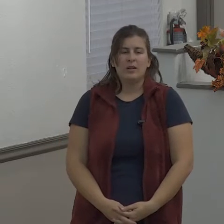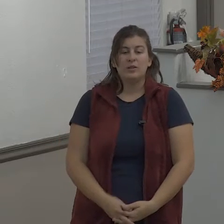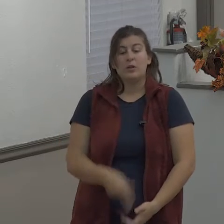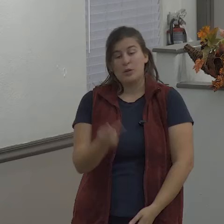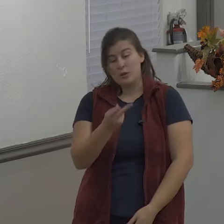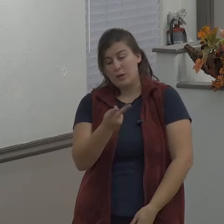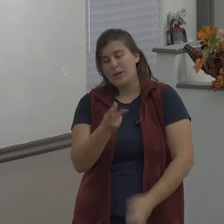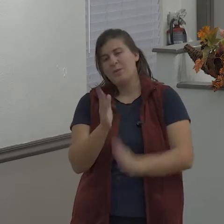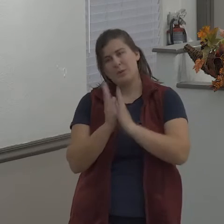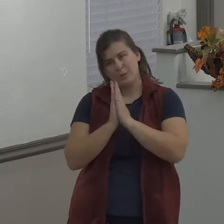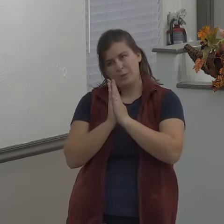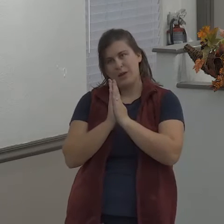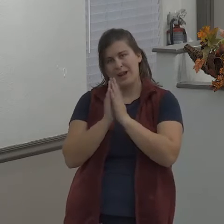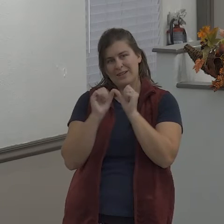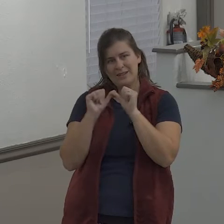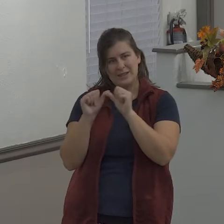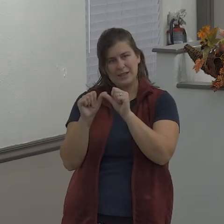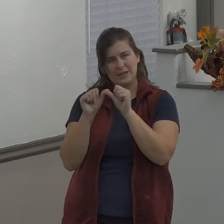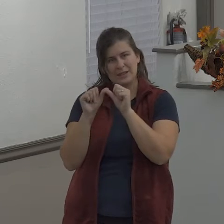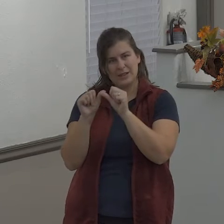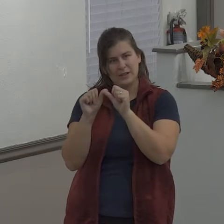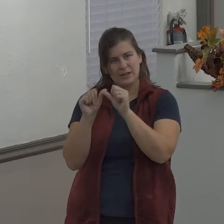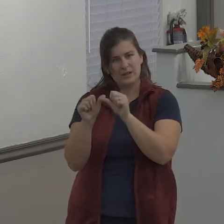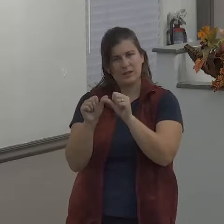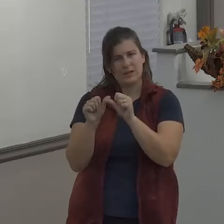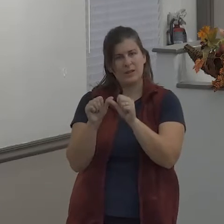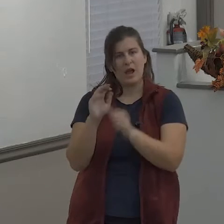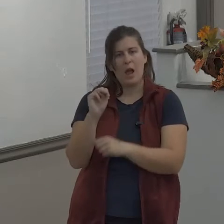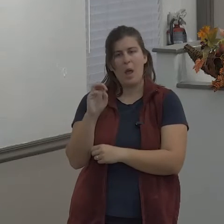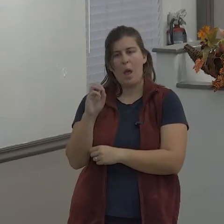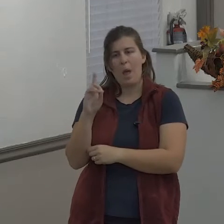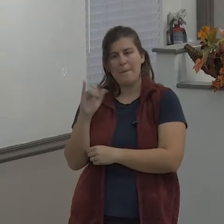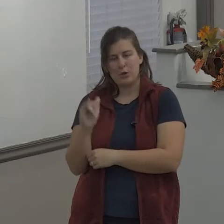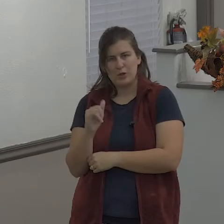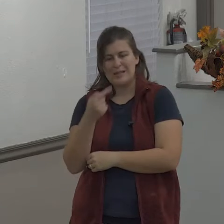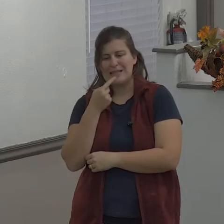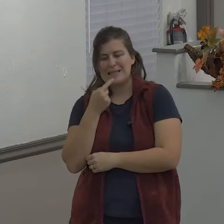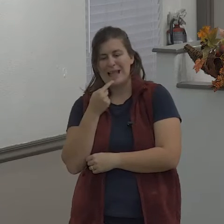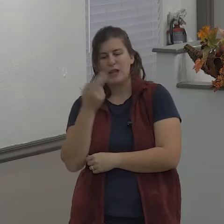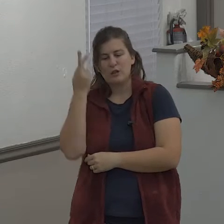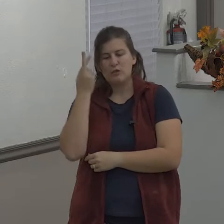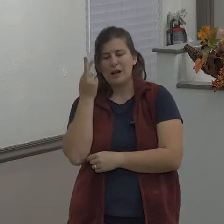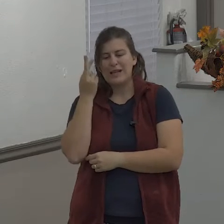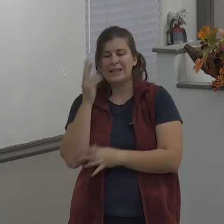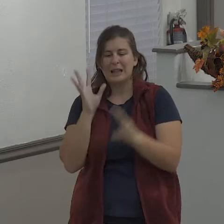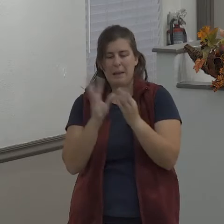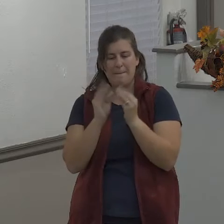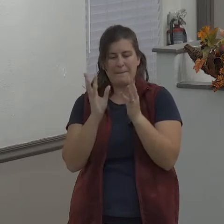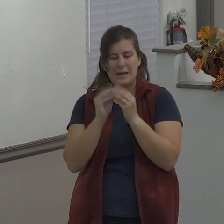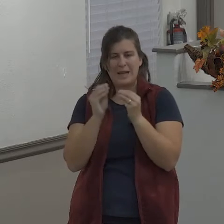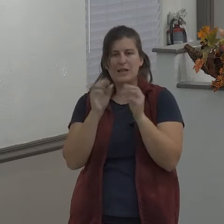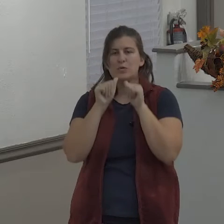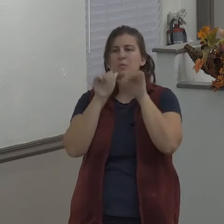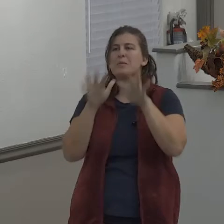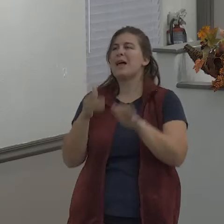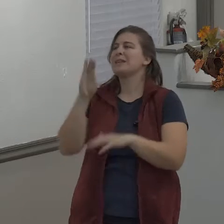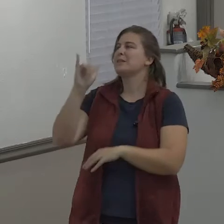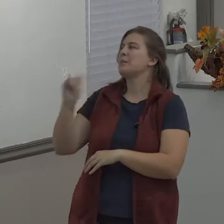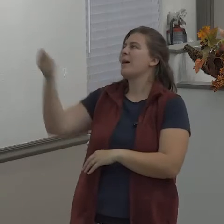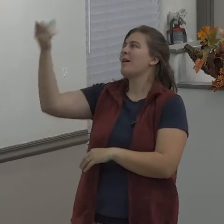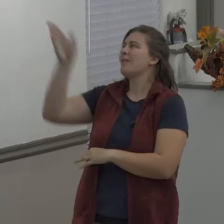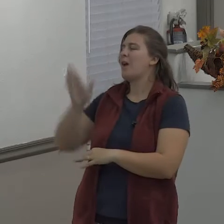And they prayed. And Moody said the reason why those meetings were blessed of God like they